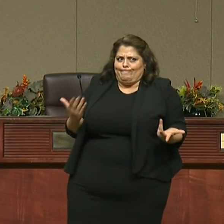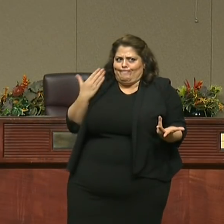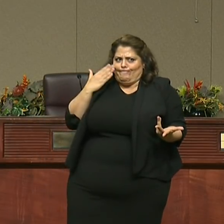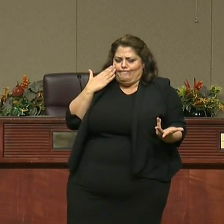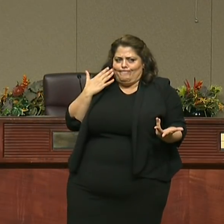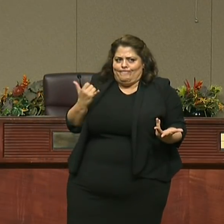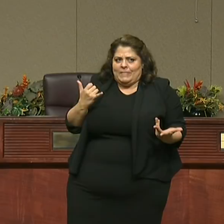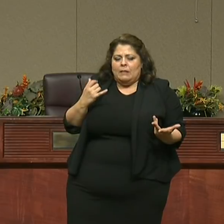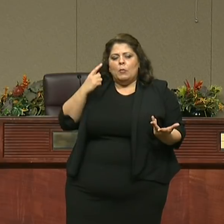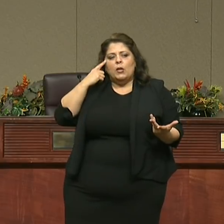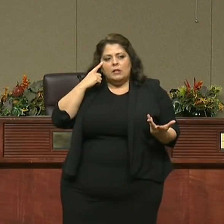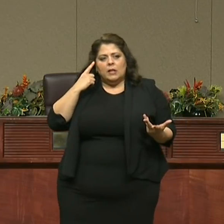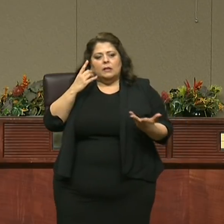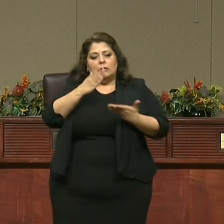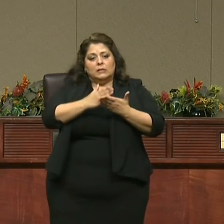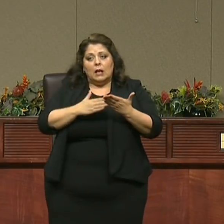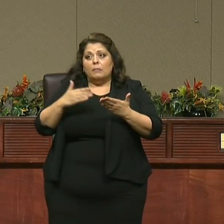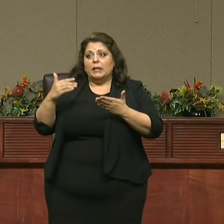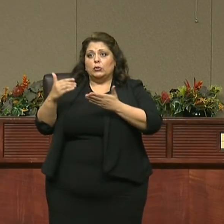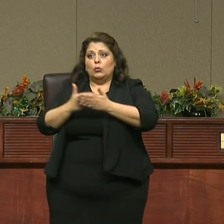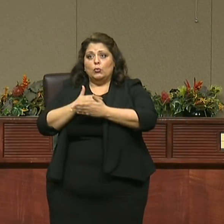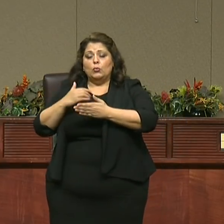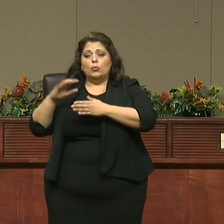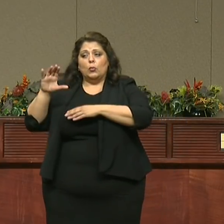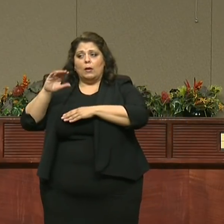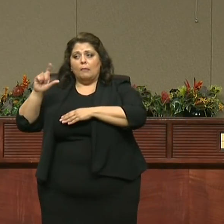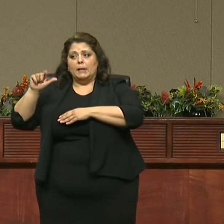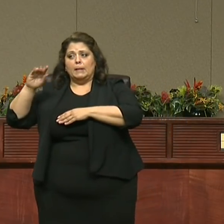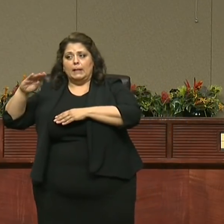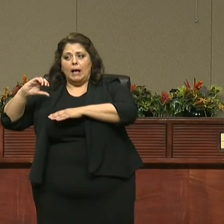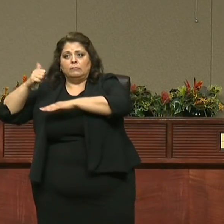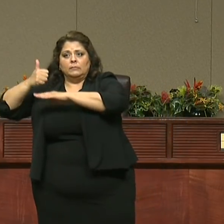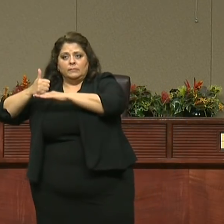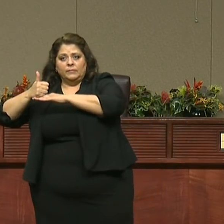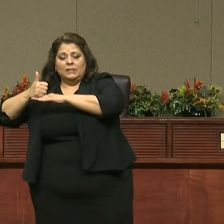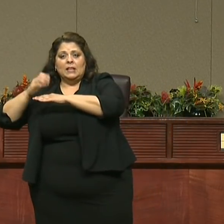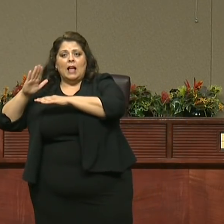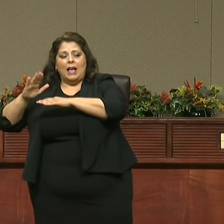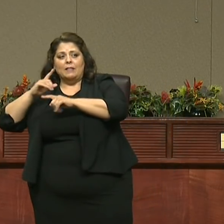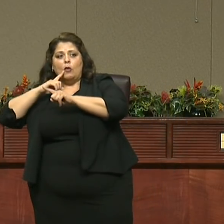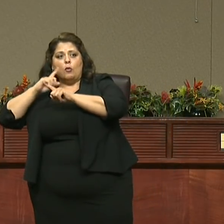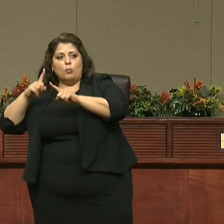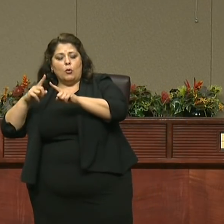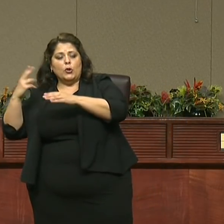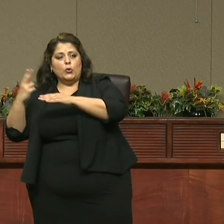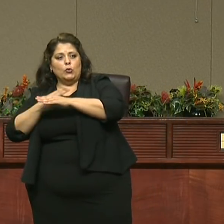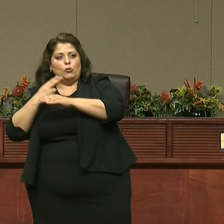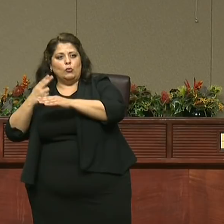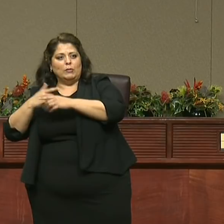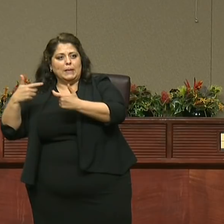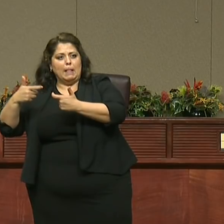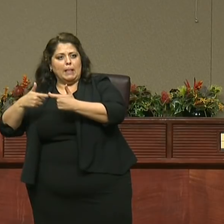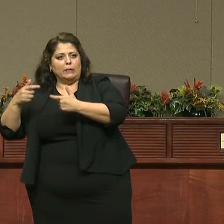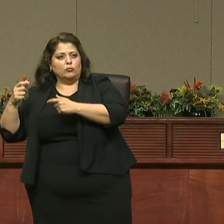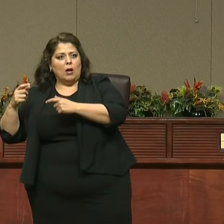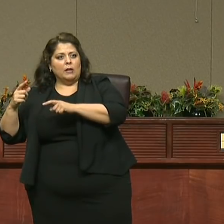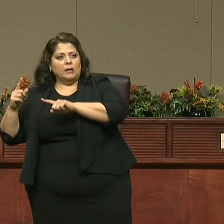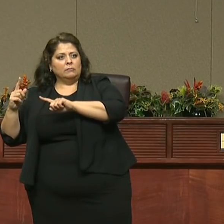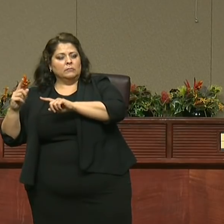it's a combination of new labs coming online and reporting electronically. We think that it's a combination of